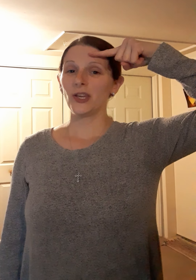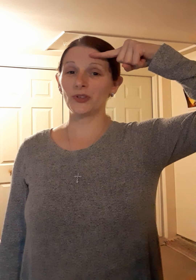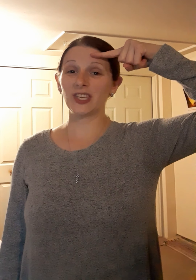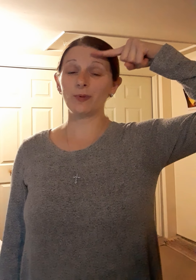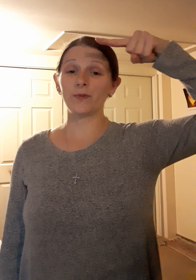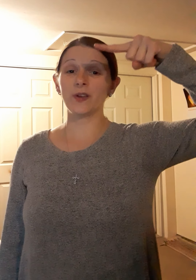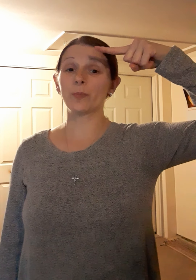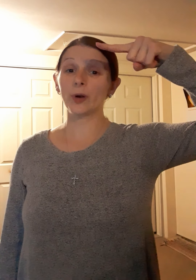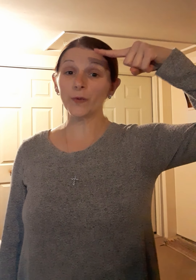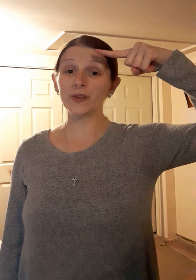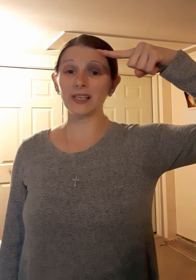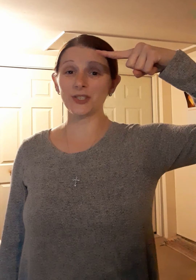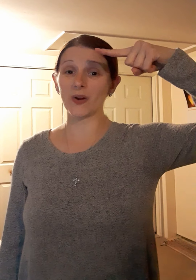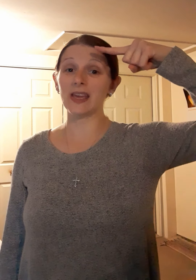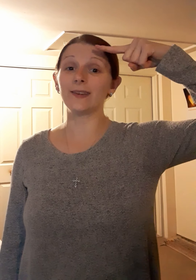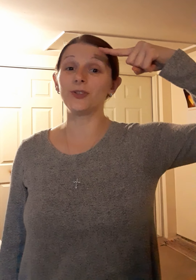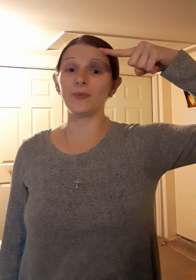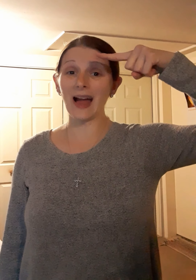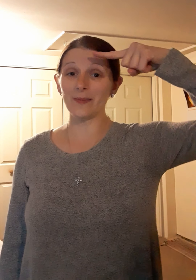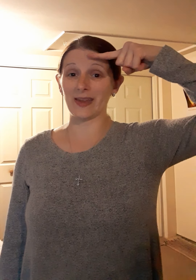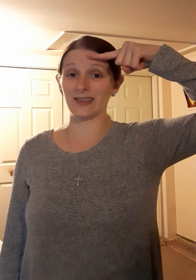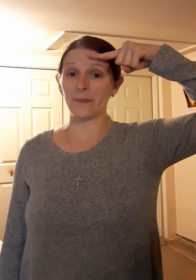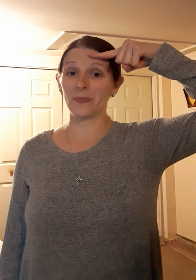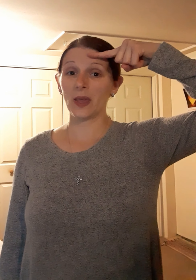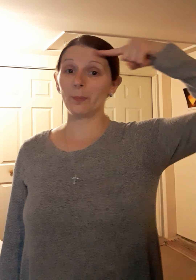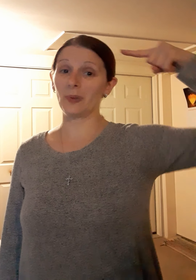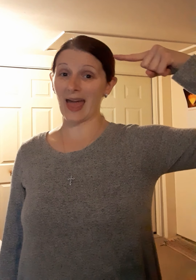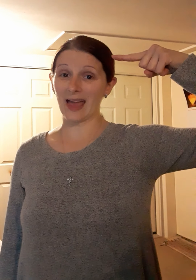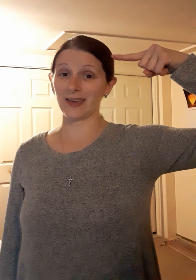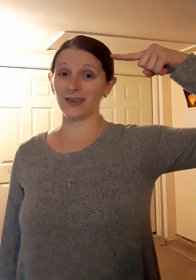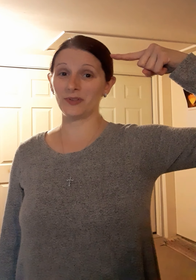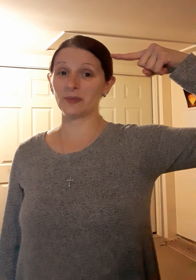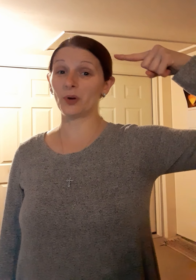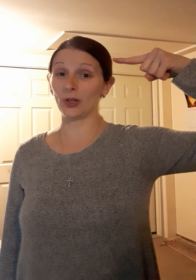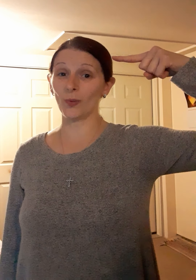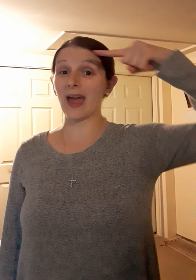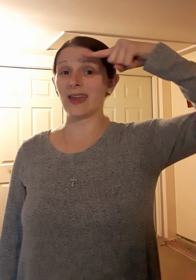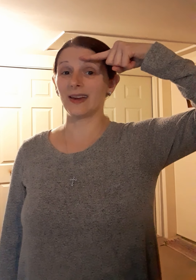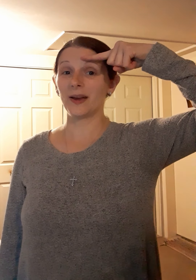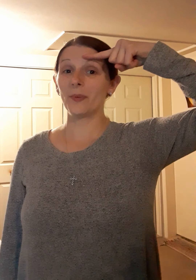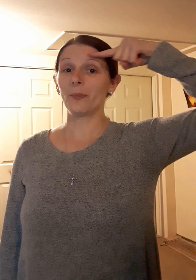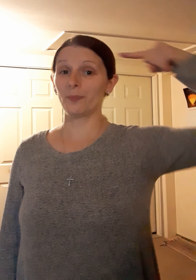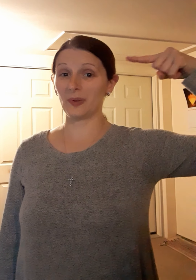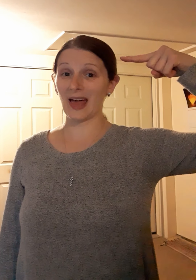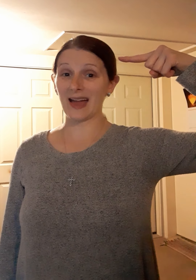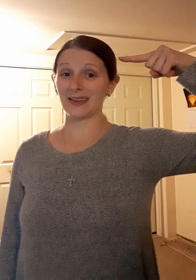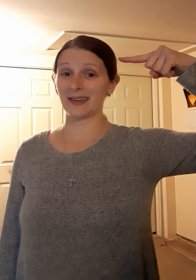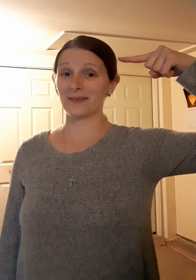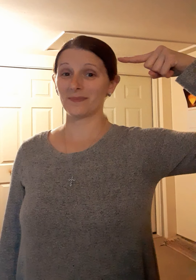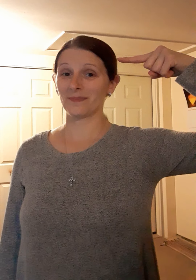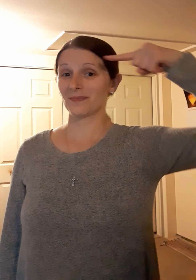just keep your finger perfectly straight and do not bend it. Black. You just pull away. Black.